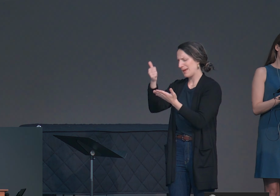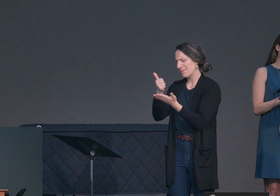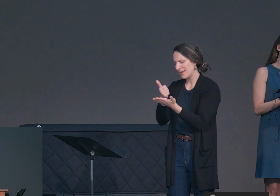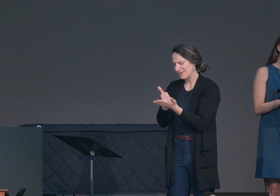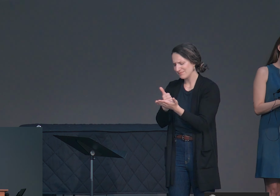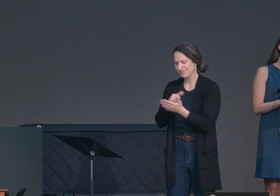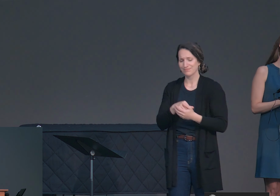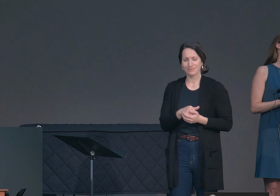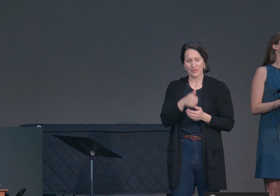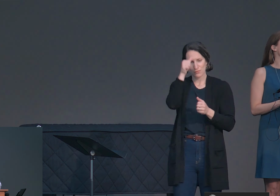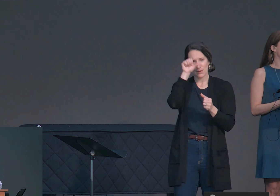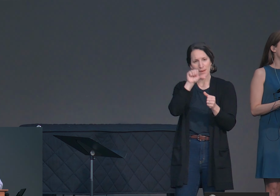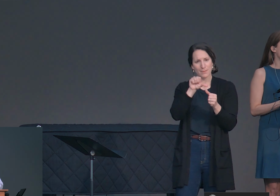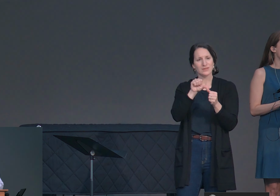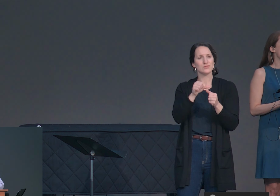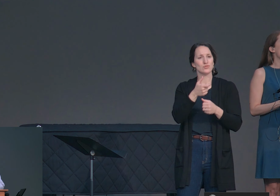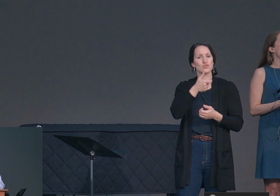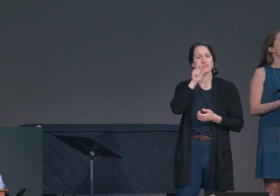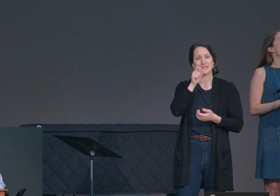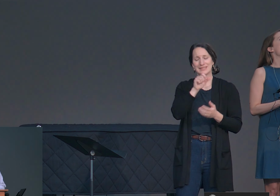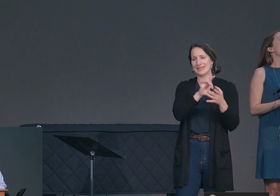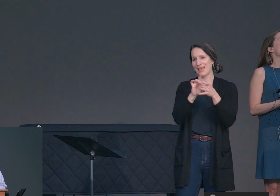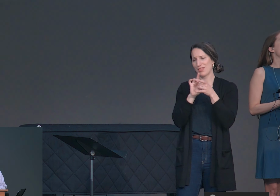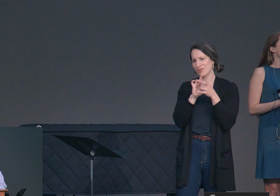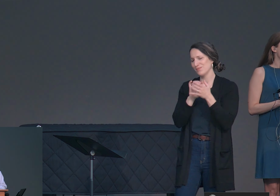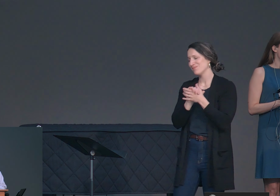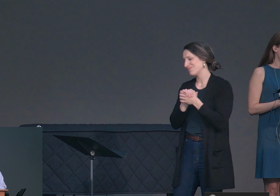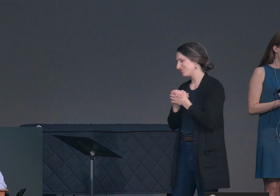In remembrance of him, let's drink together.